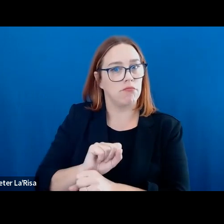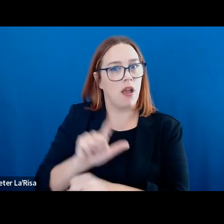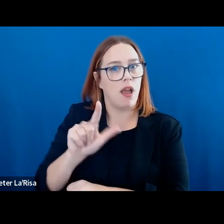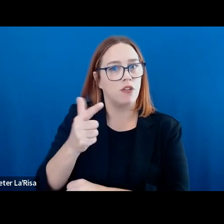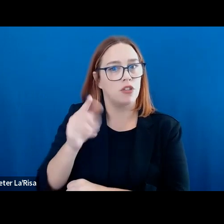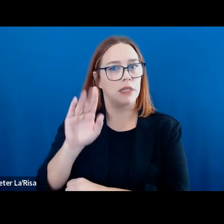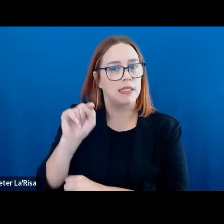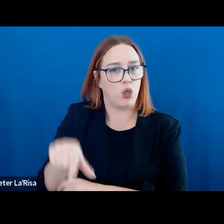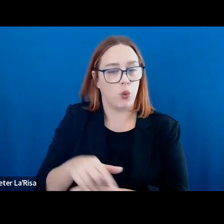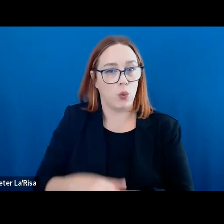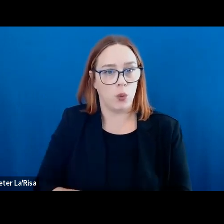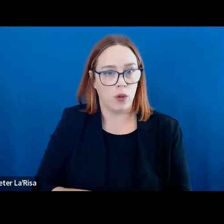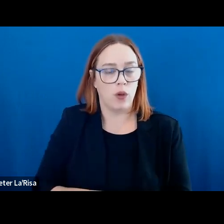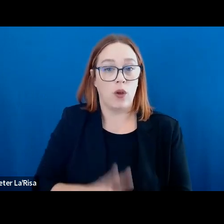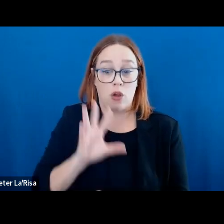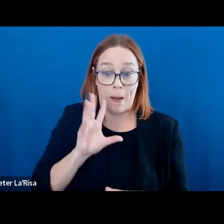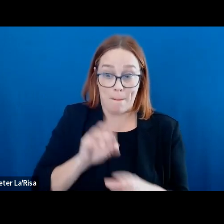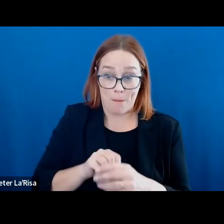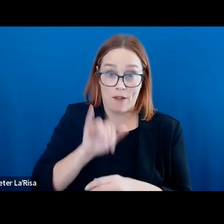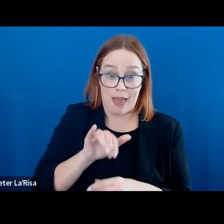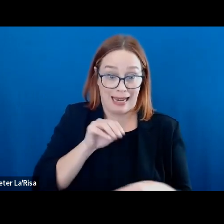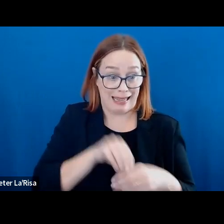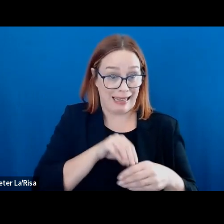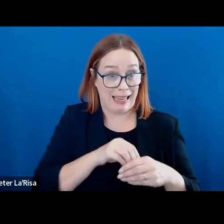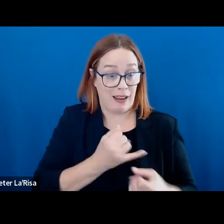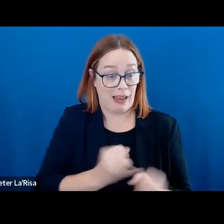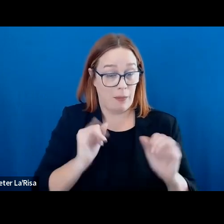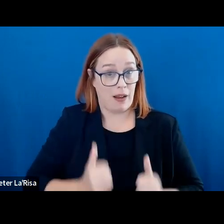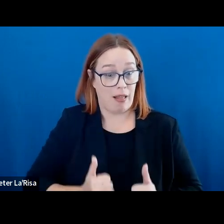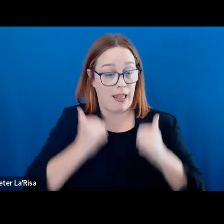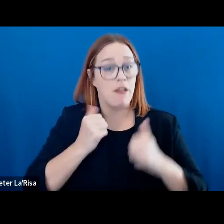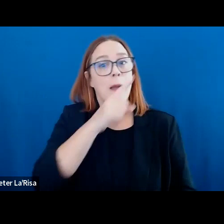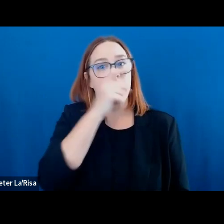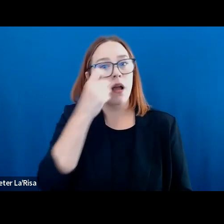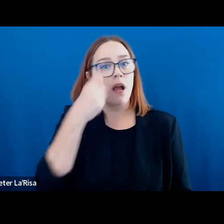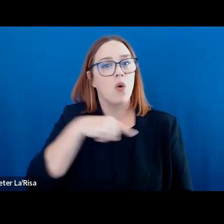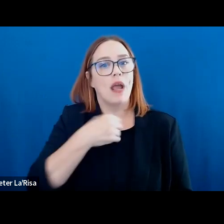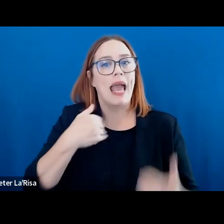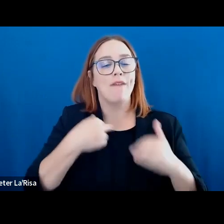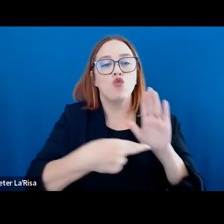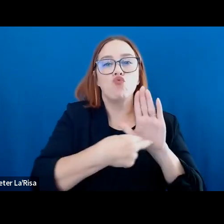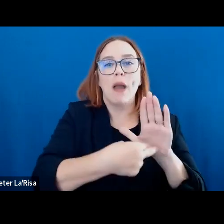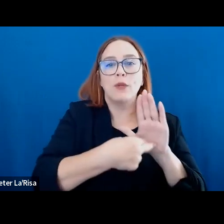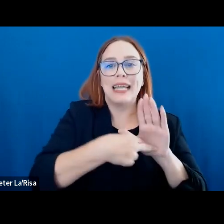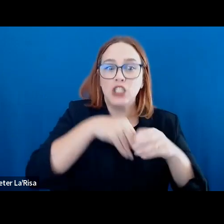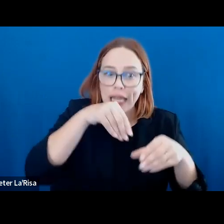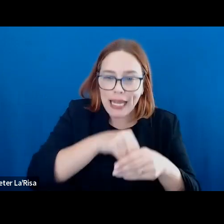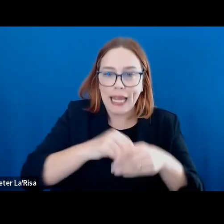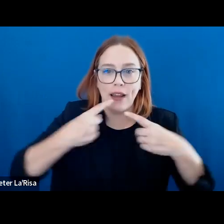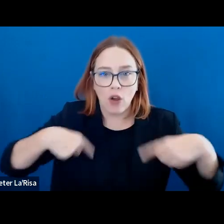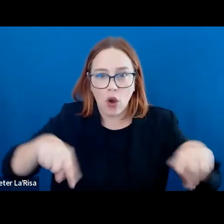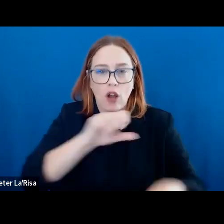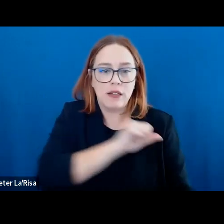of that inside of the independent living movement was like, because we had that representation inside of our staff, we had someone who could